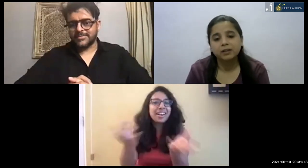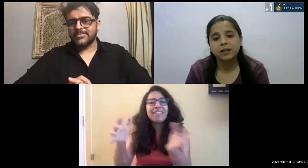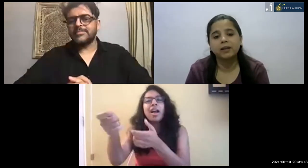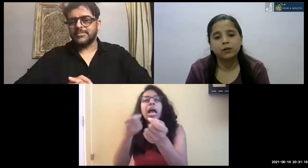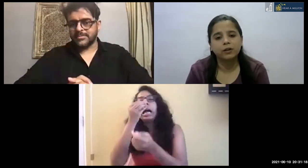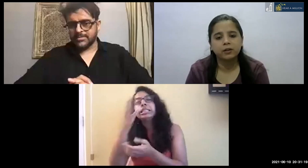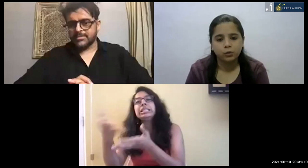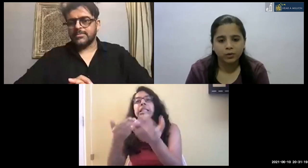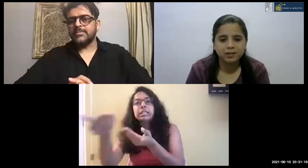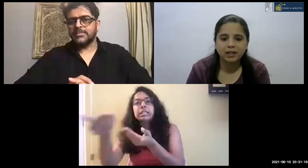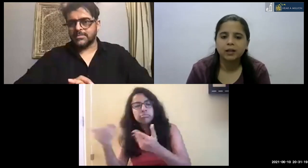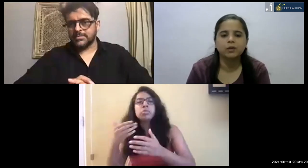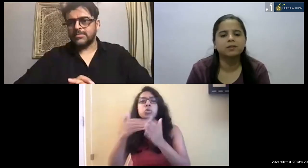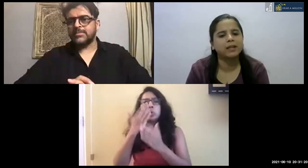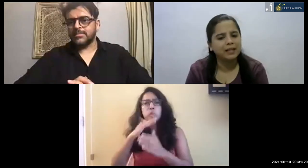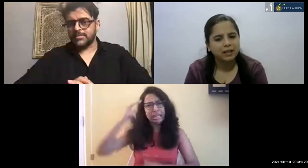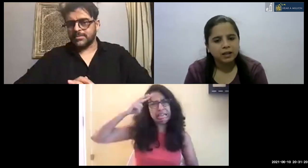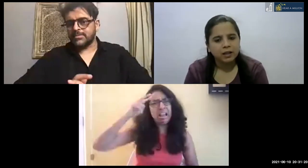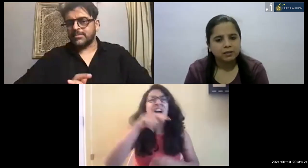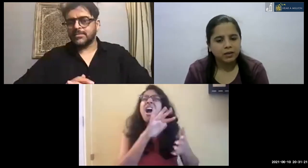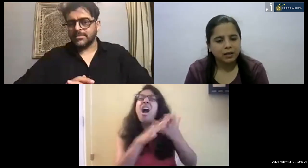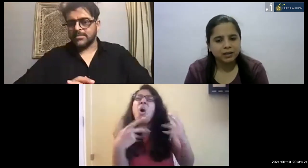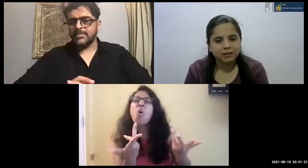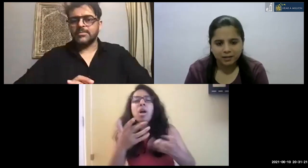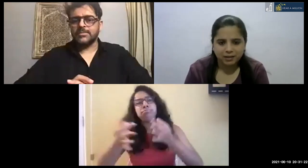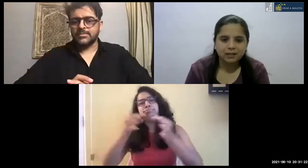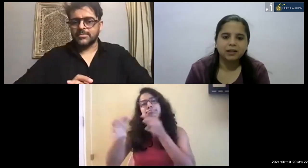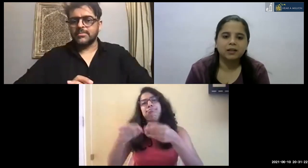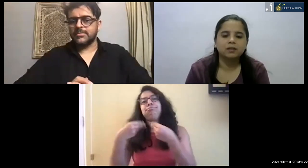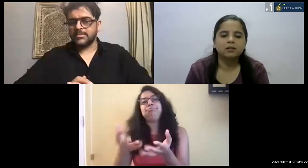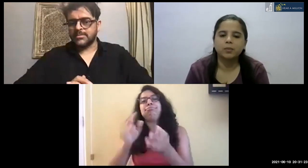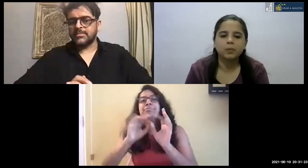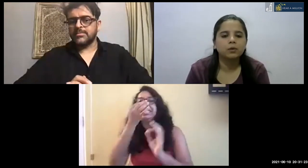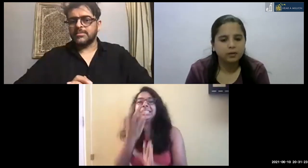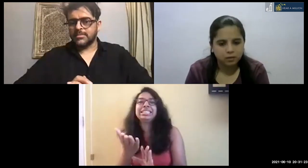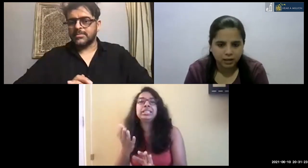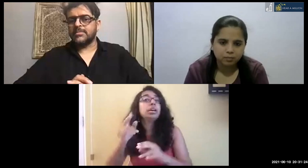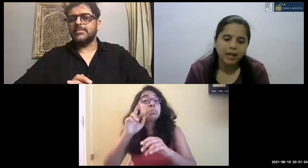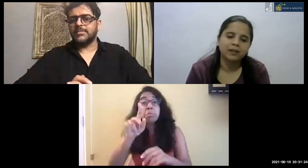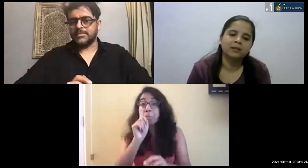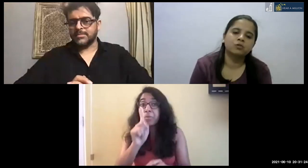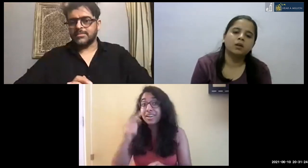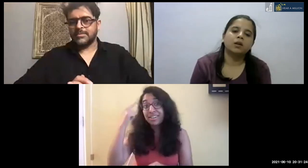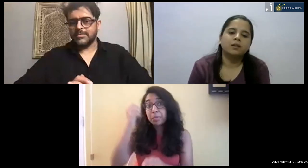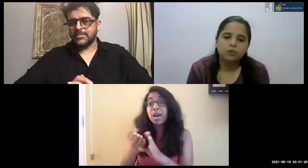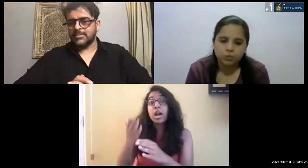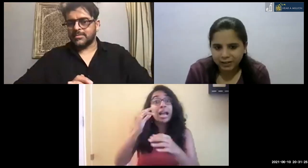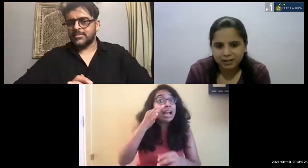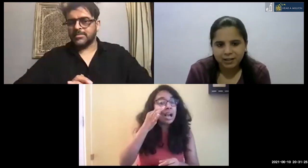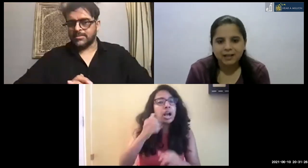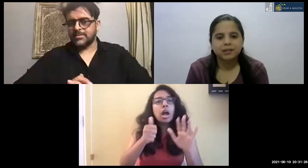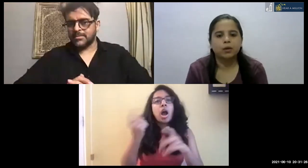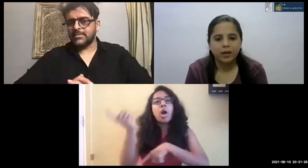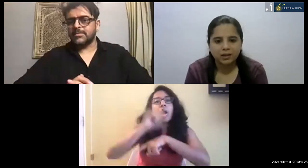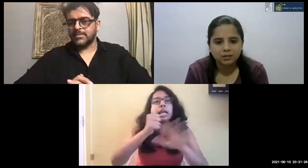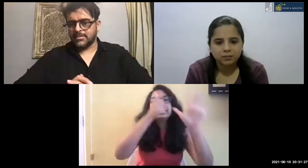And in the Gallaudet in university, it was we did these things, and people could come and students